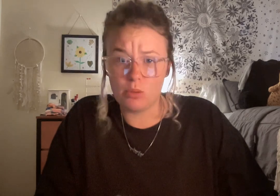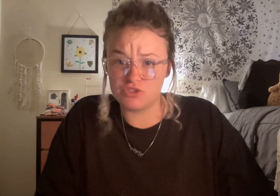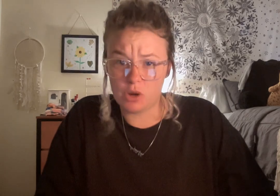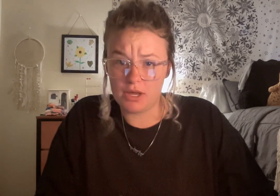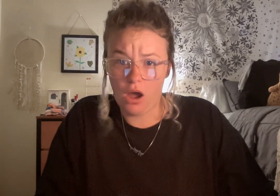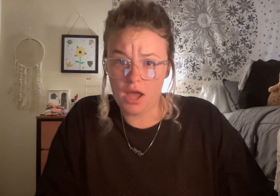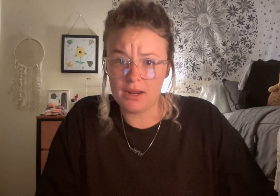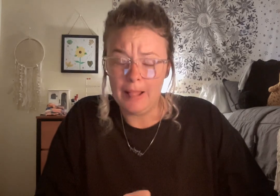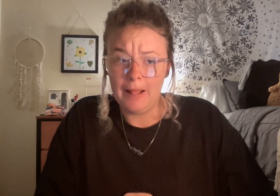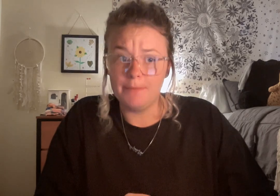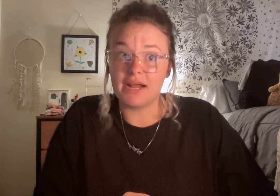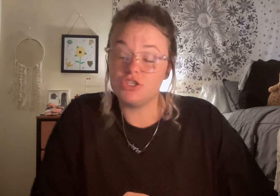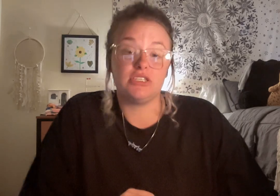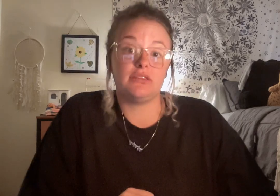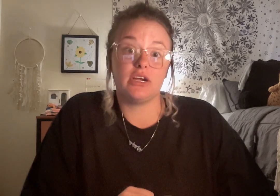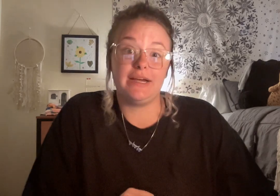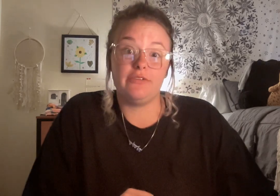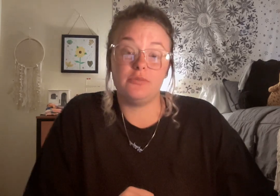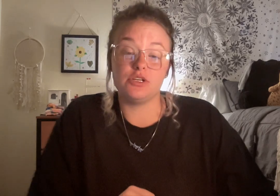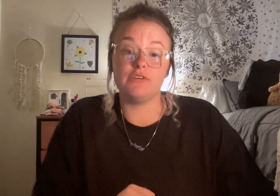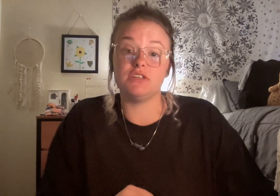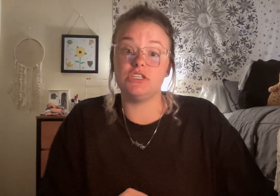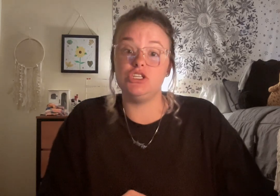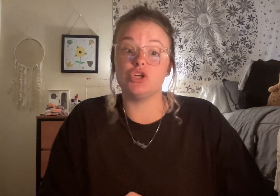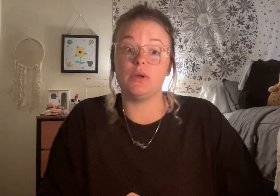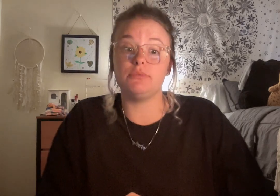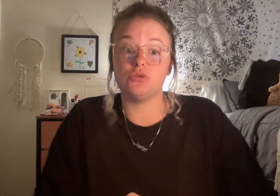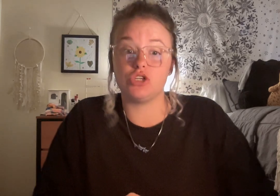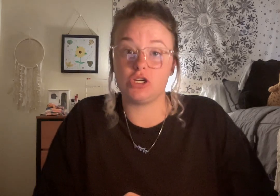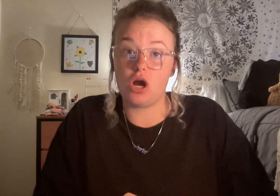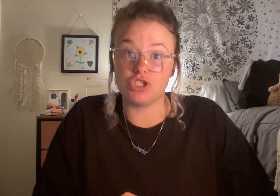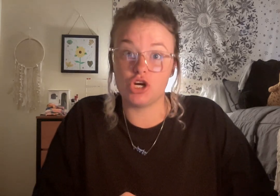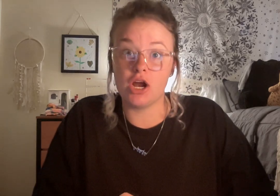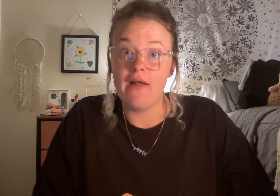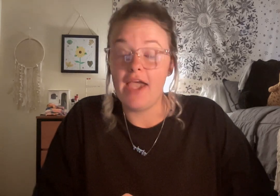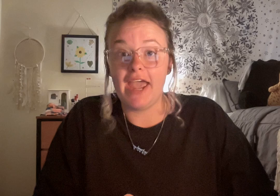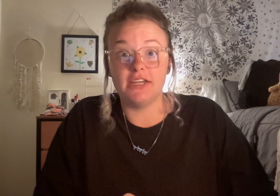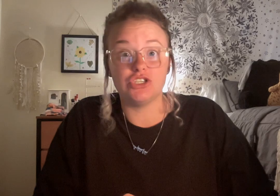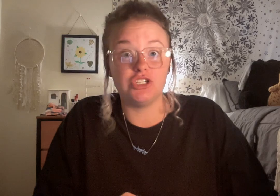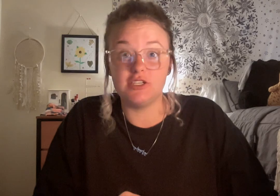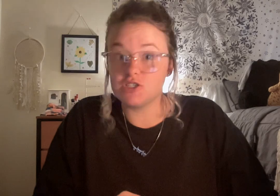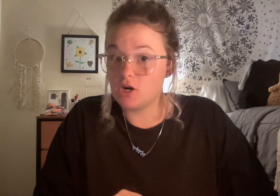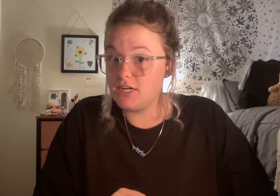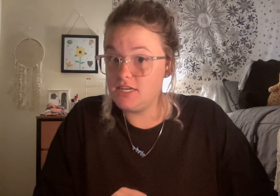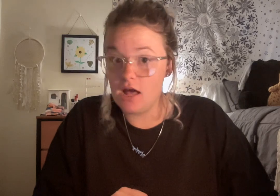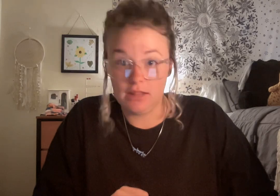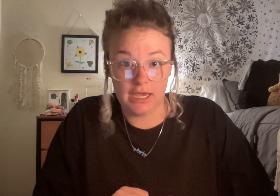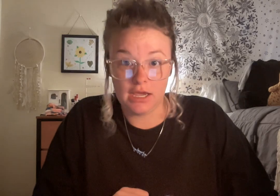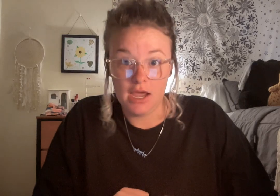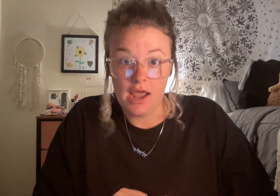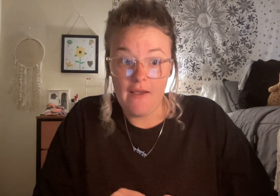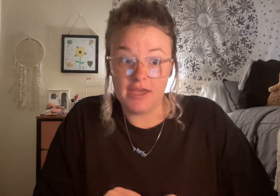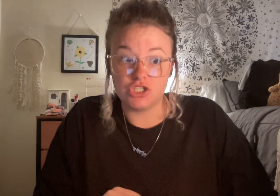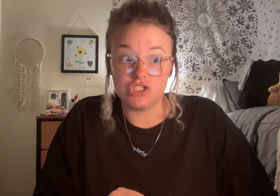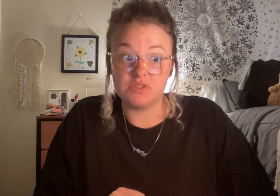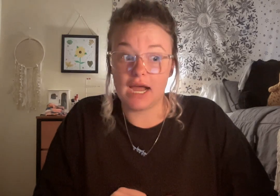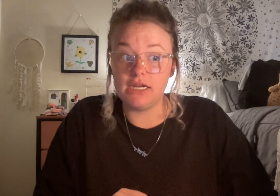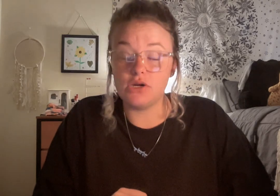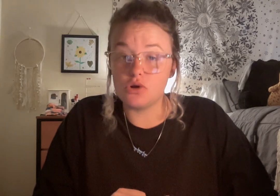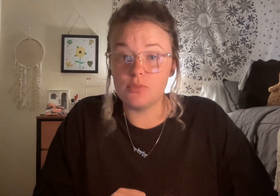was going on, but I just sat there and kind of observed. And the teacher went up to her and tried to talk to her, and she just started yelling. And she was like, I need to go to the